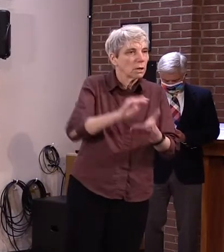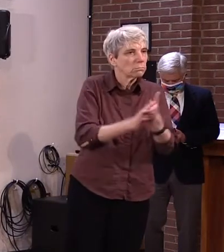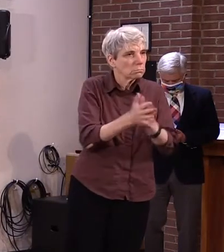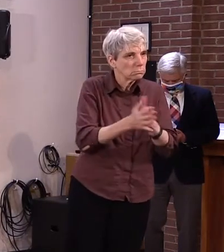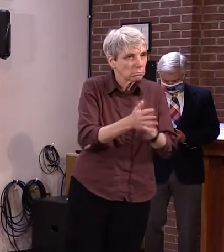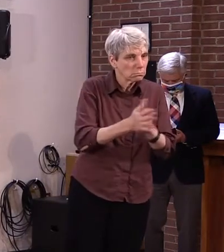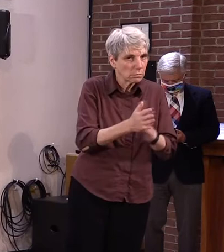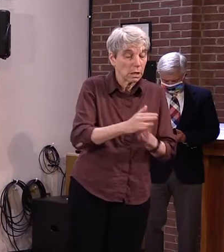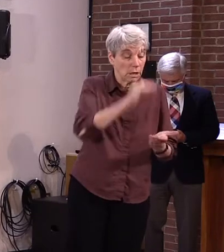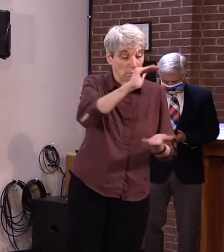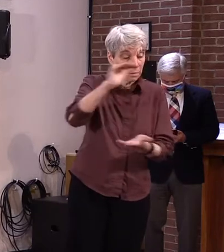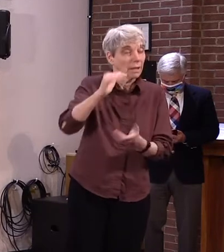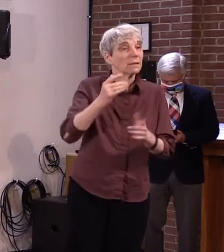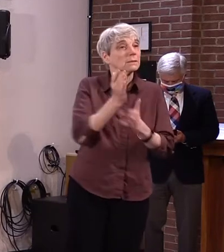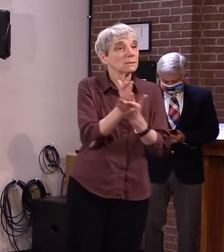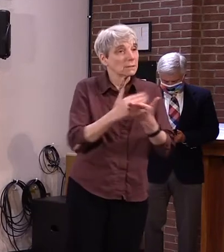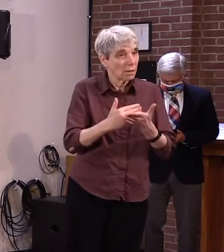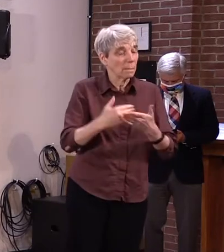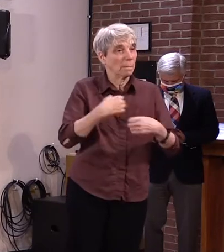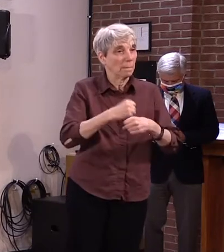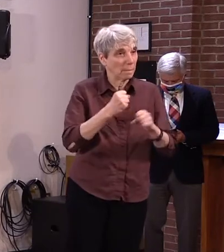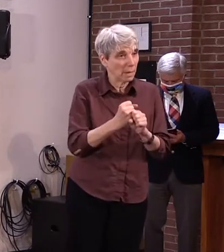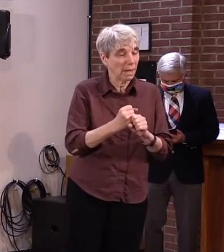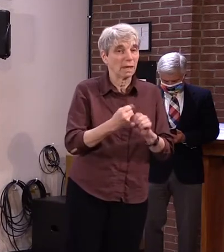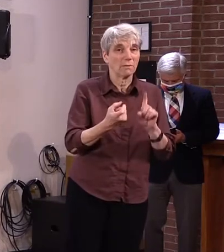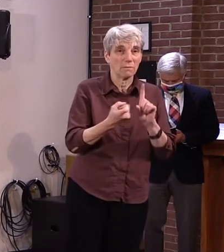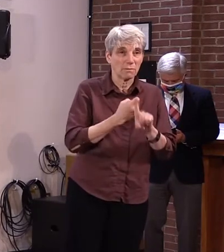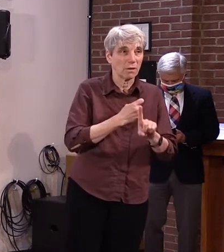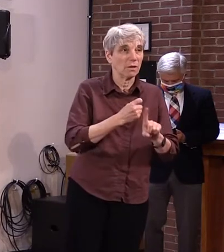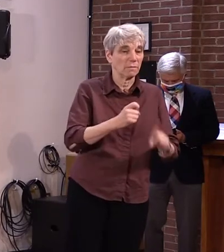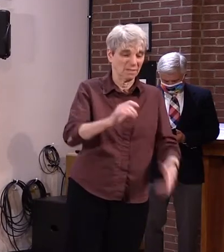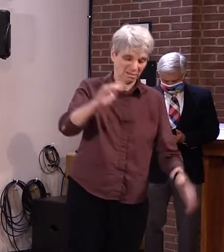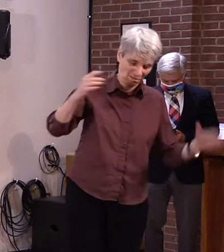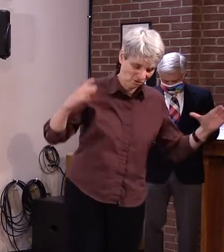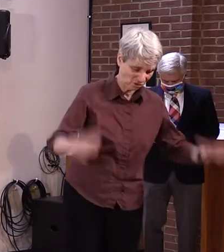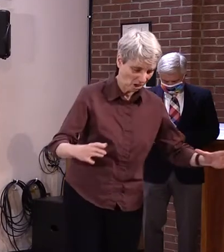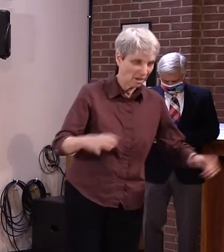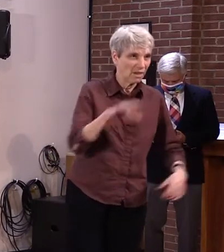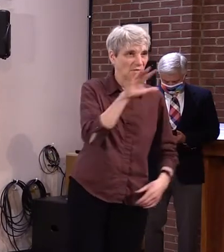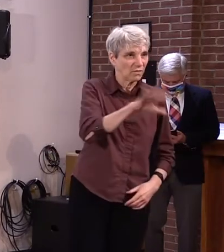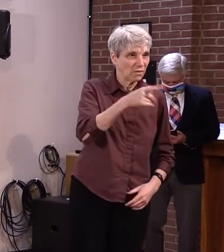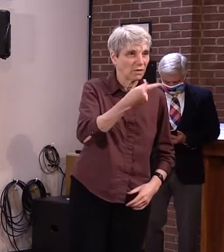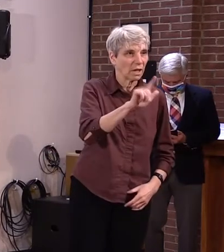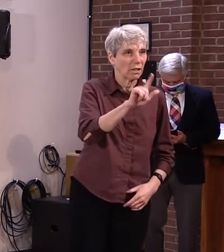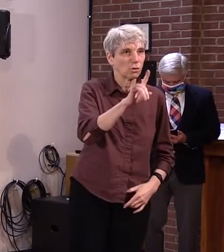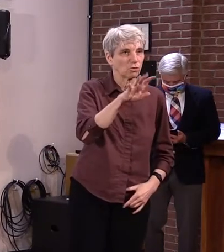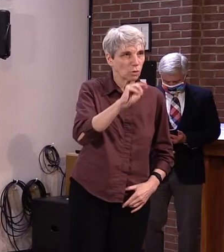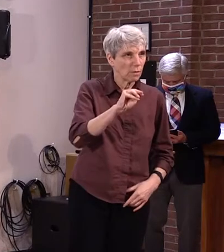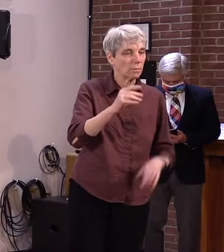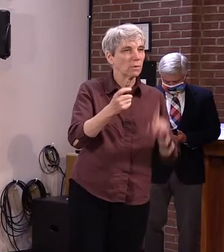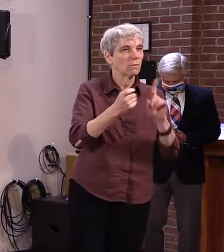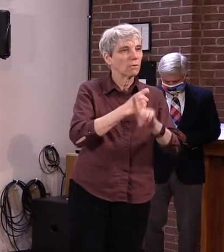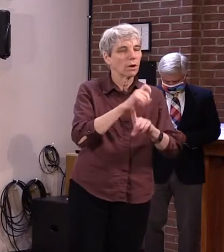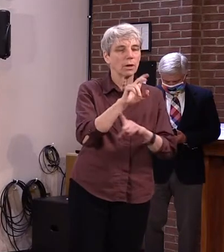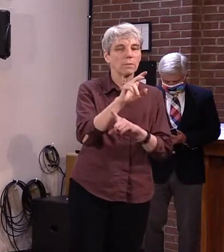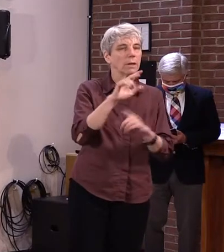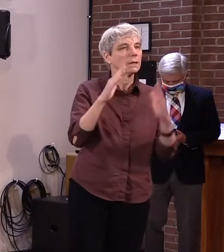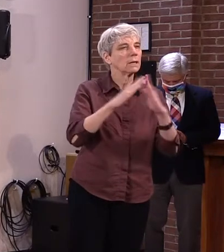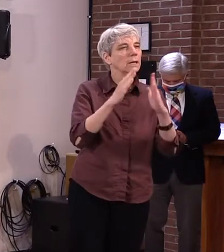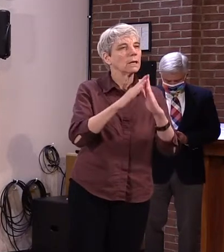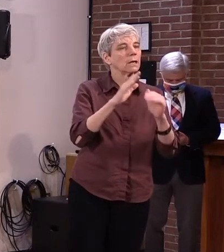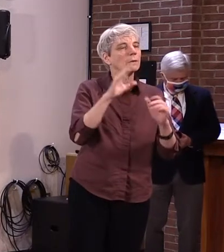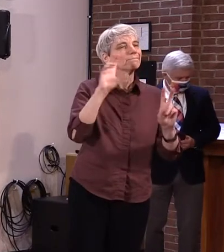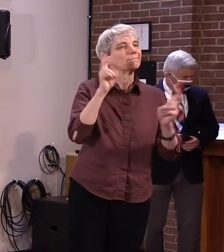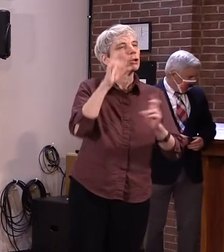of which was decanted and put into containers from 55-gallon drums that were delivered to Vermont by our urban search and rescue team,